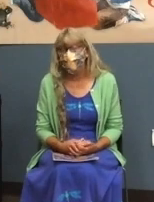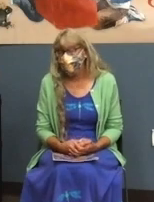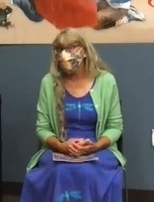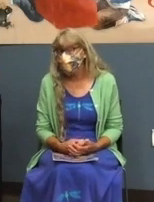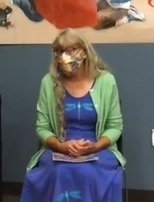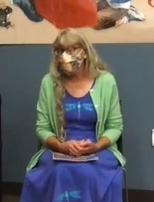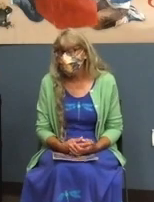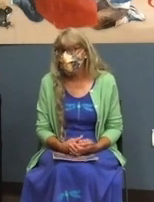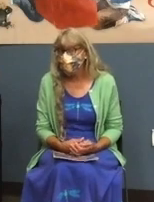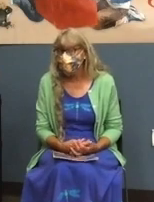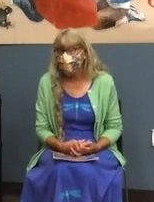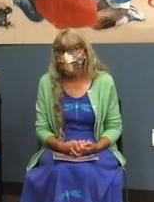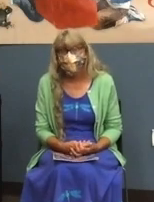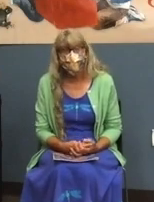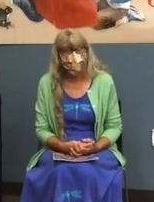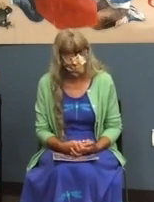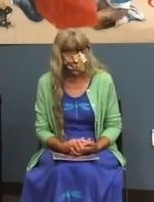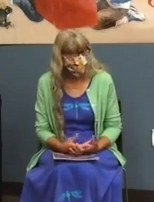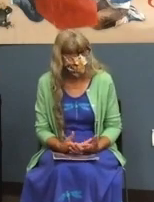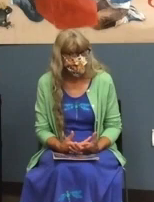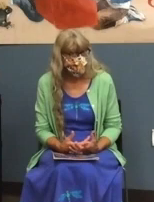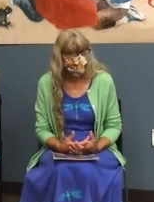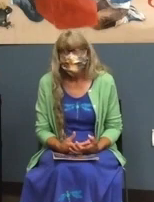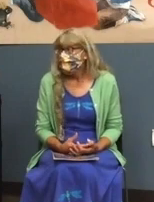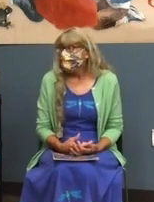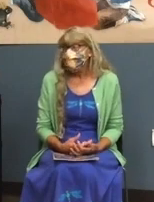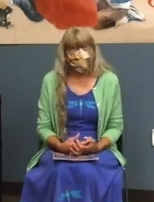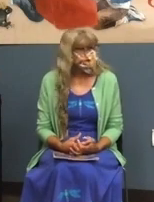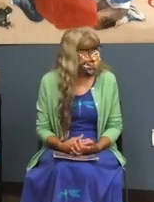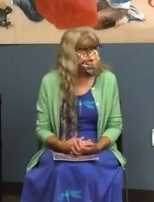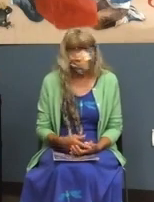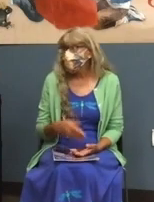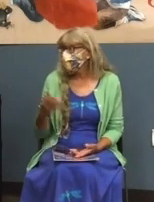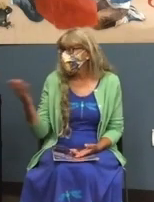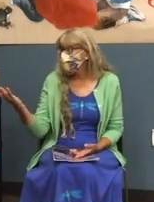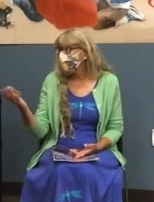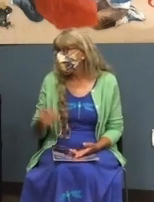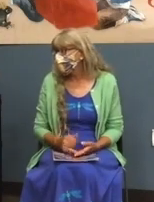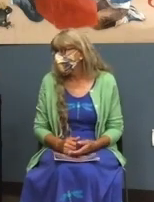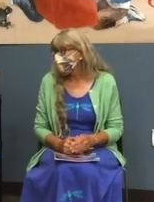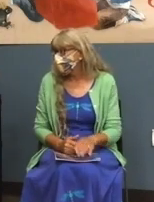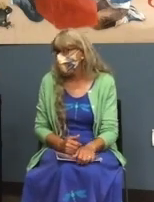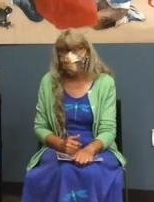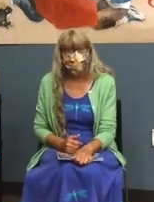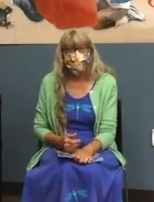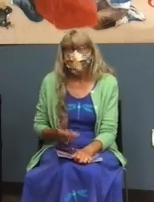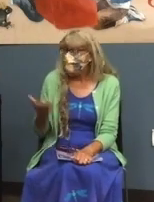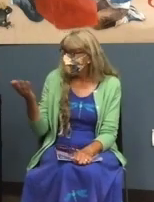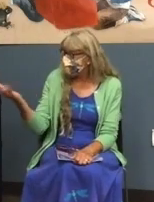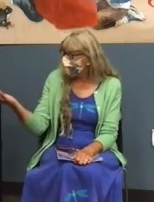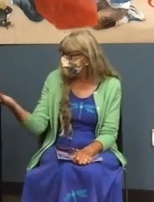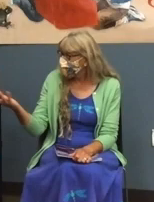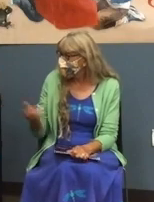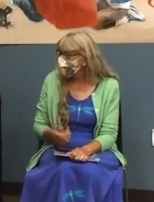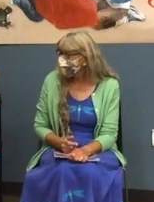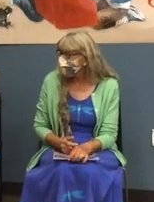while we're in a very limited opening because of the pandemic. Yeah. So they can tell you a little bit about it. So did